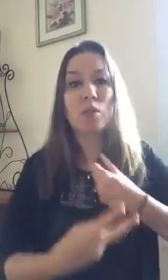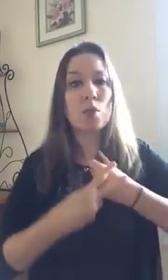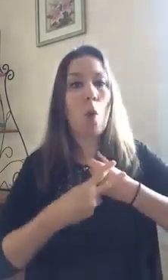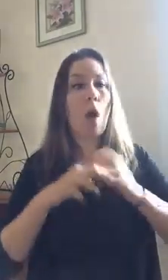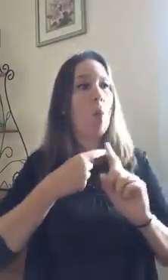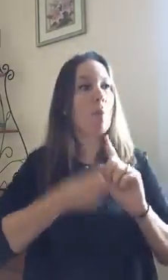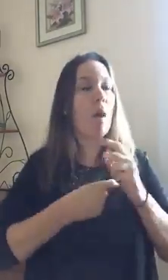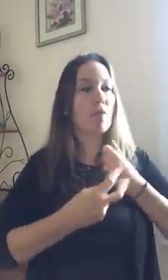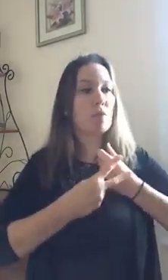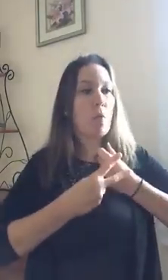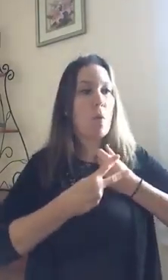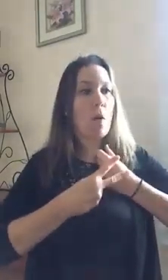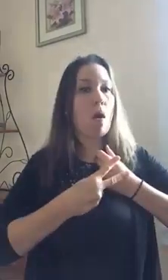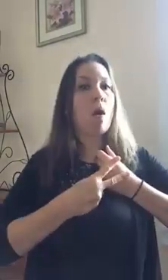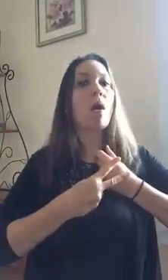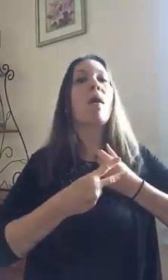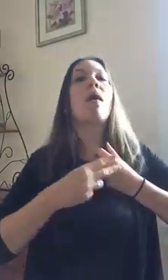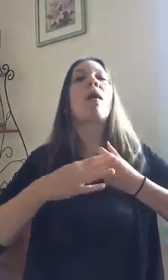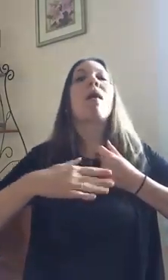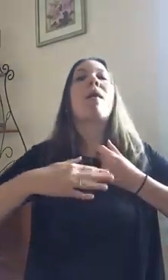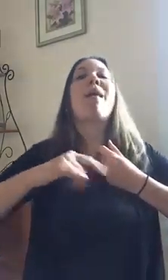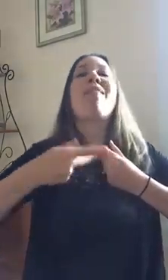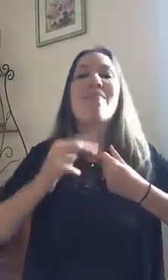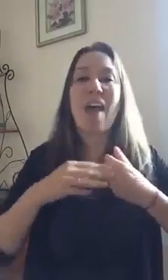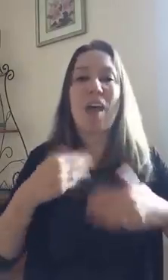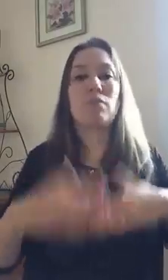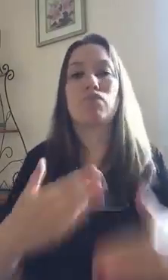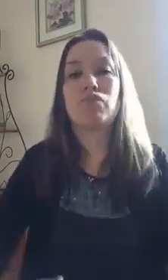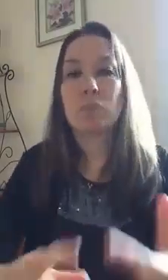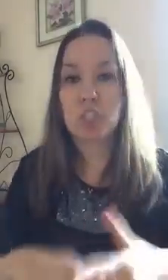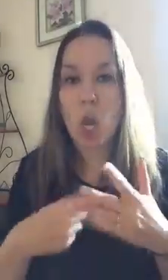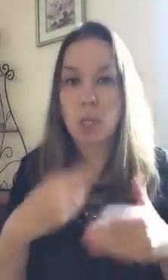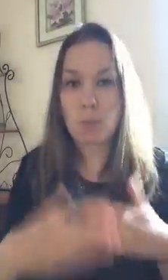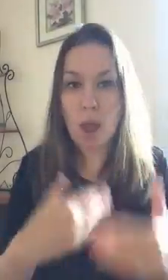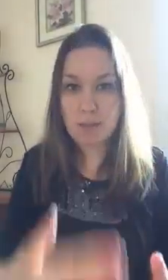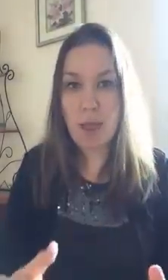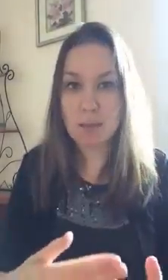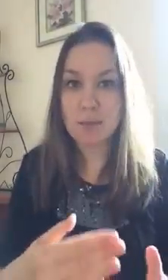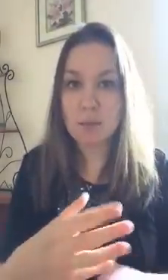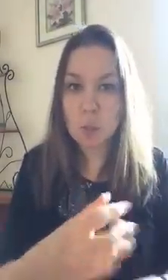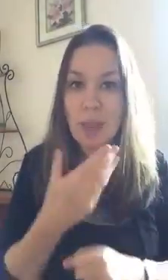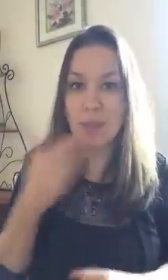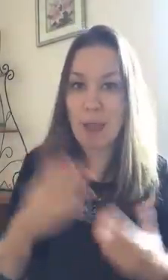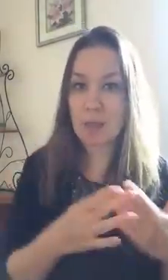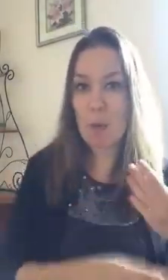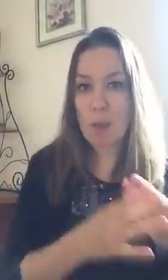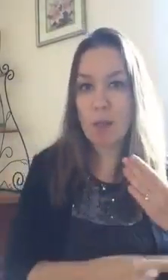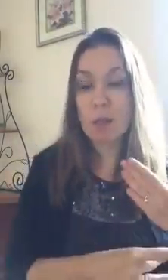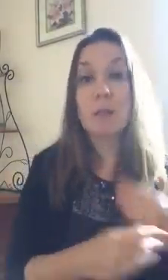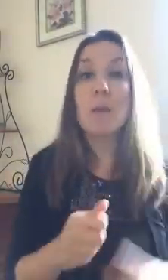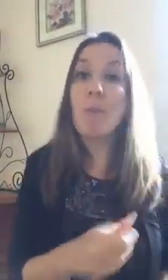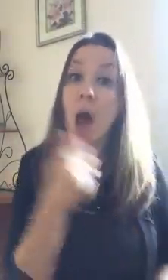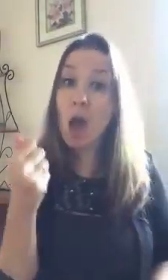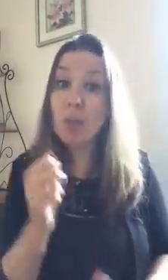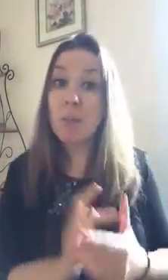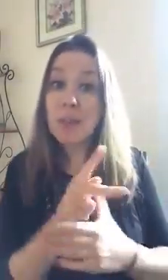start that distillation process, because in order to get the best possible oil. Other plants maybe they get, and that